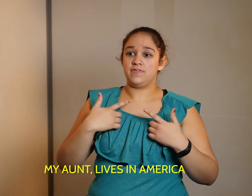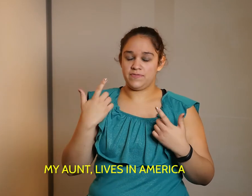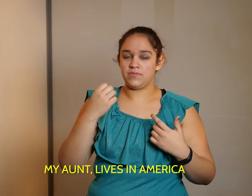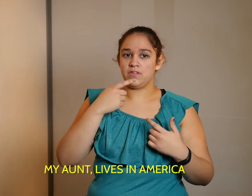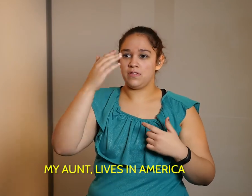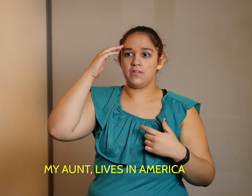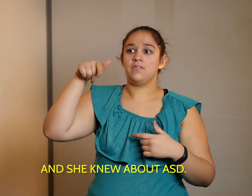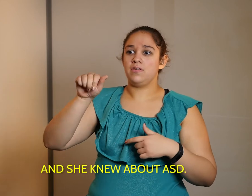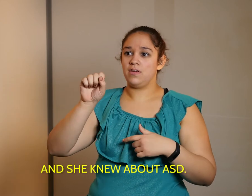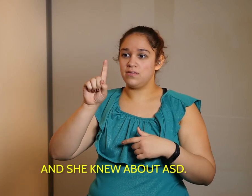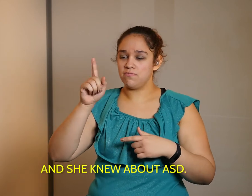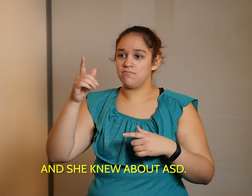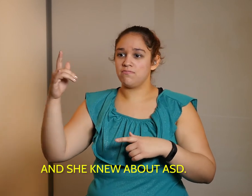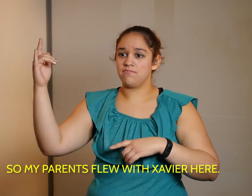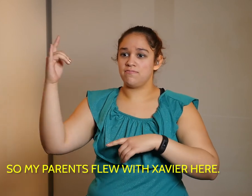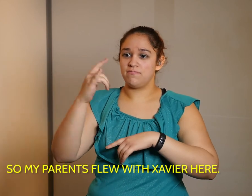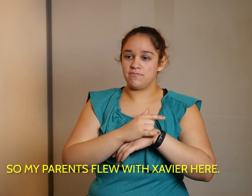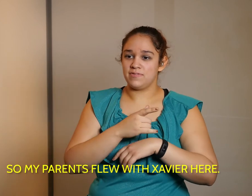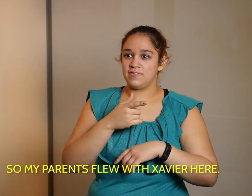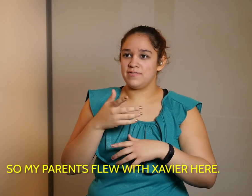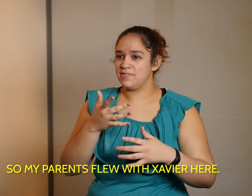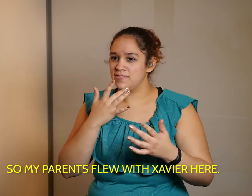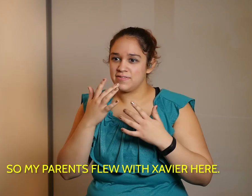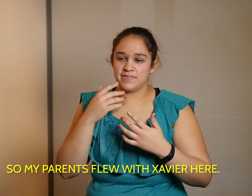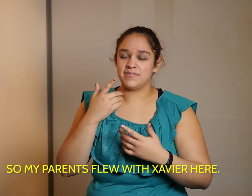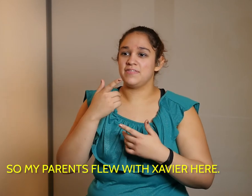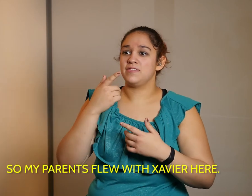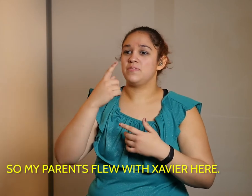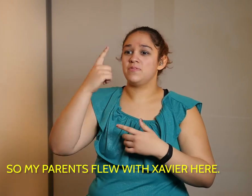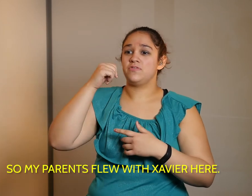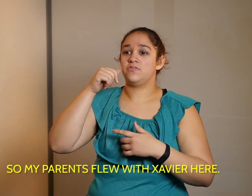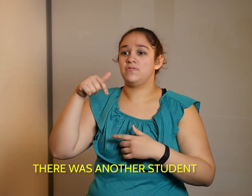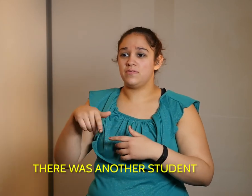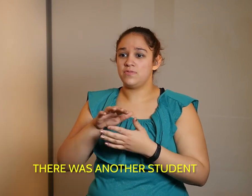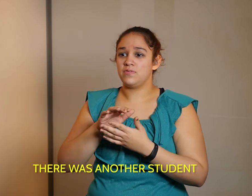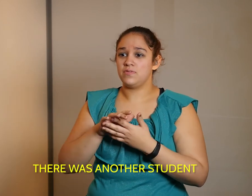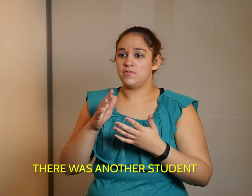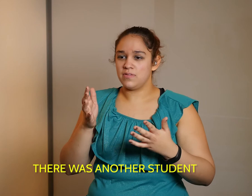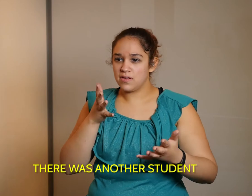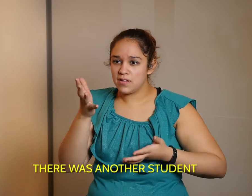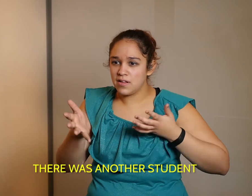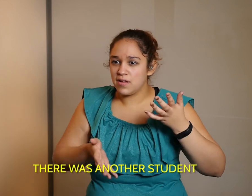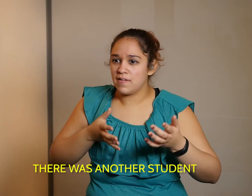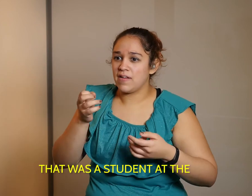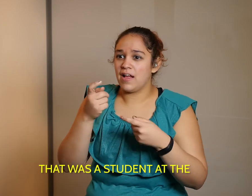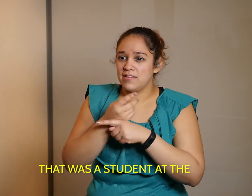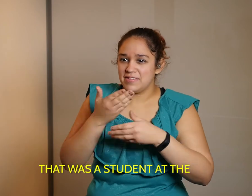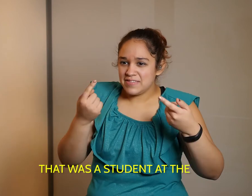in America, and she knew about ASD, so my parents flew with Xavier here. And there was another student that was a student